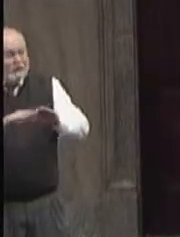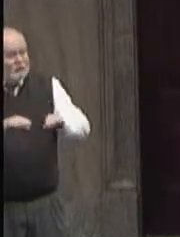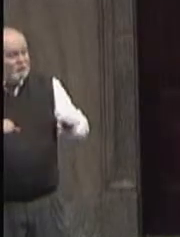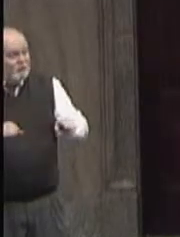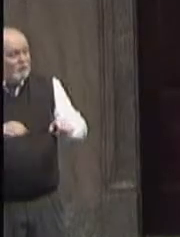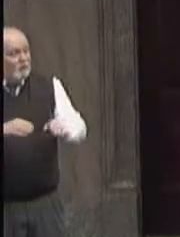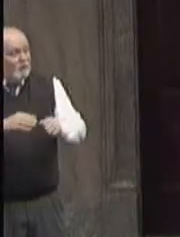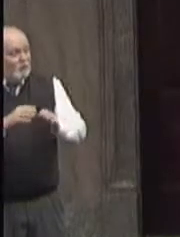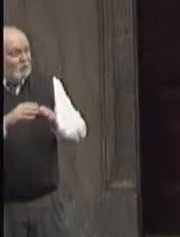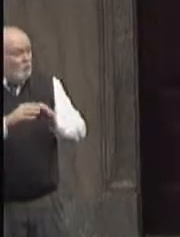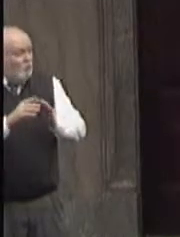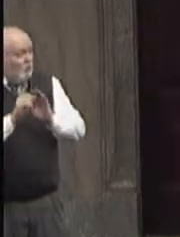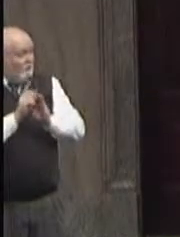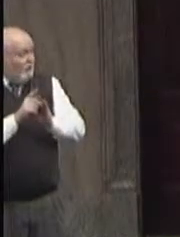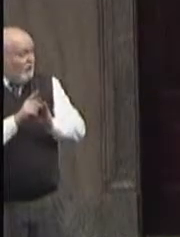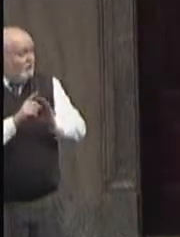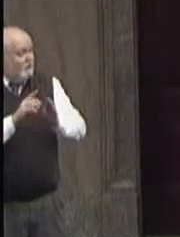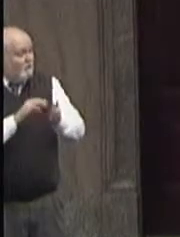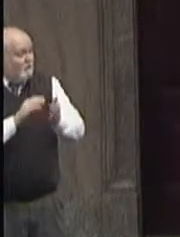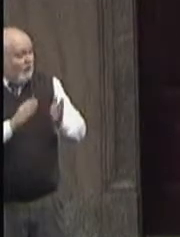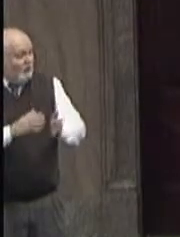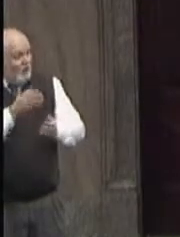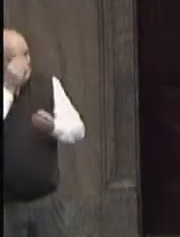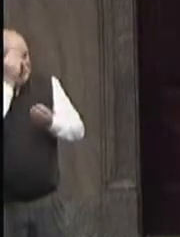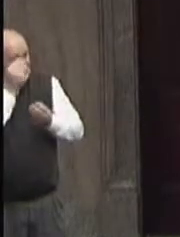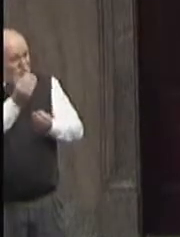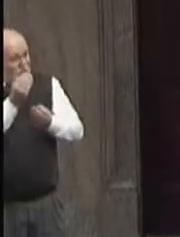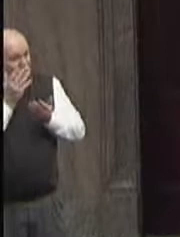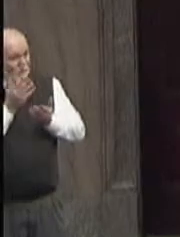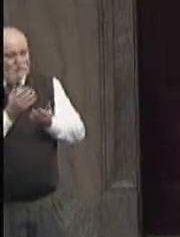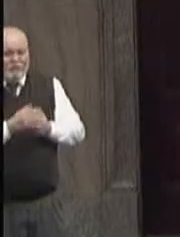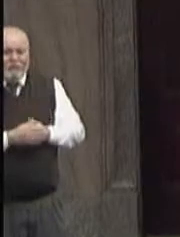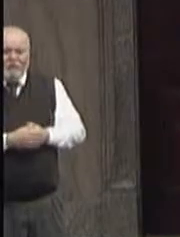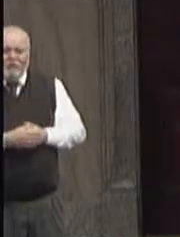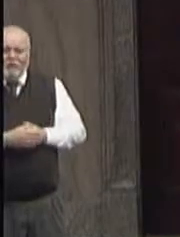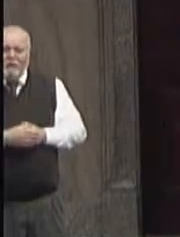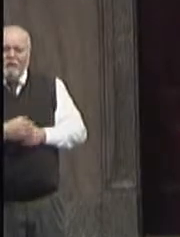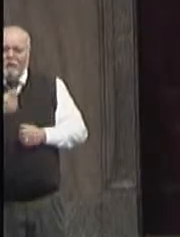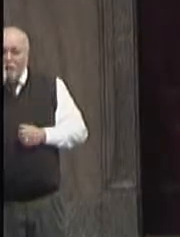we find a provider, I will let you know. Brain size